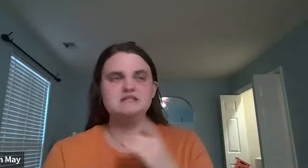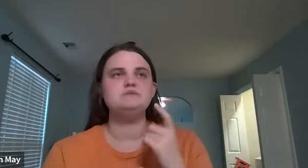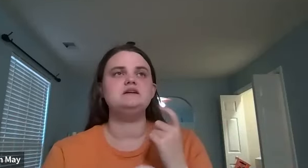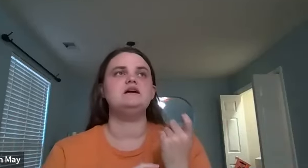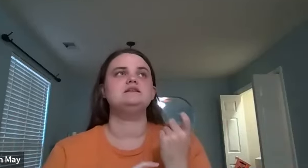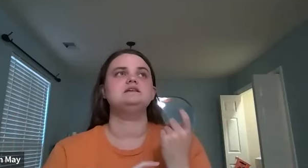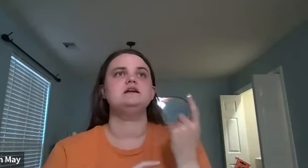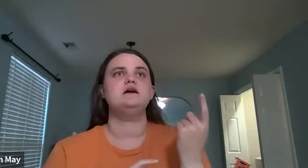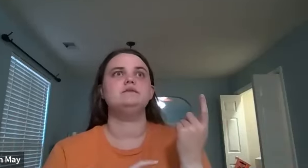is because it